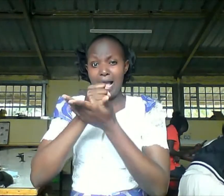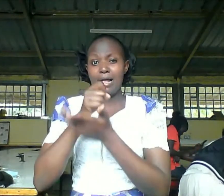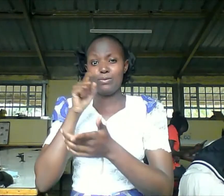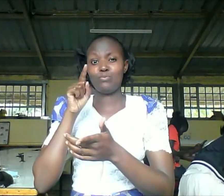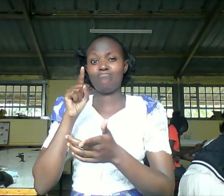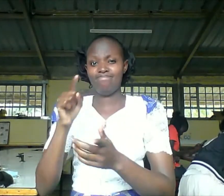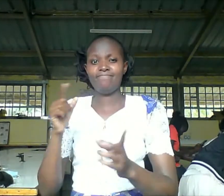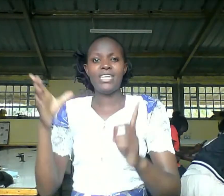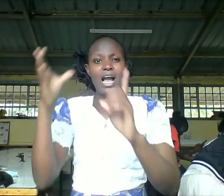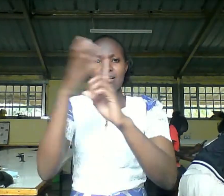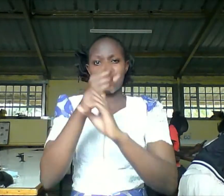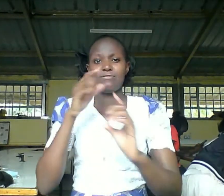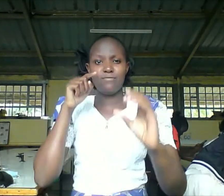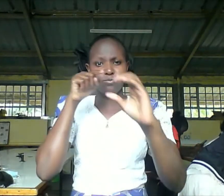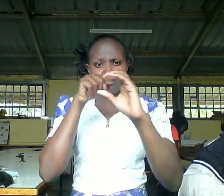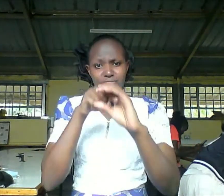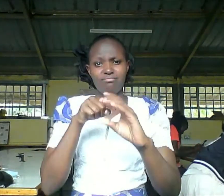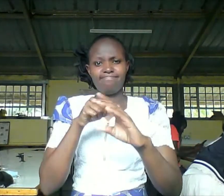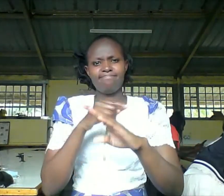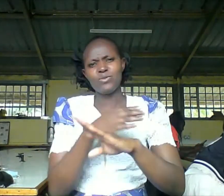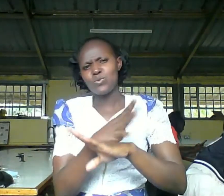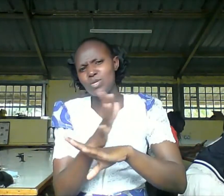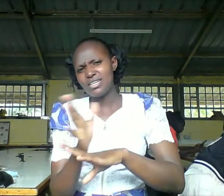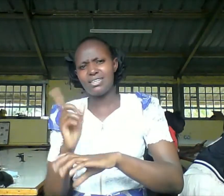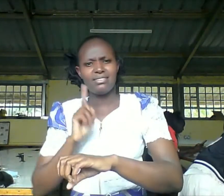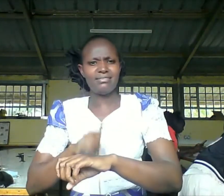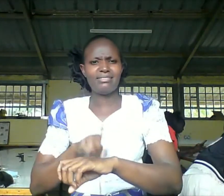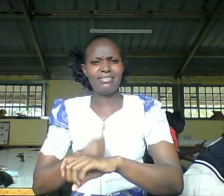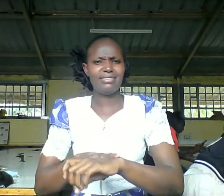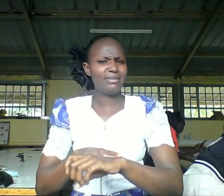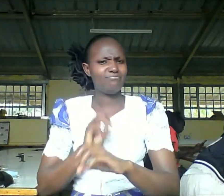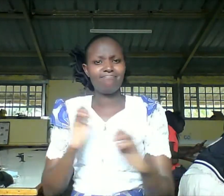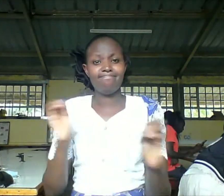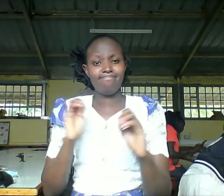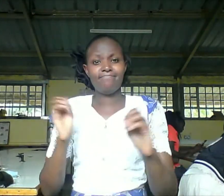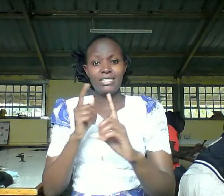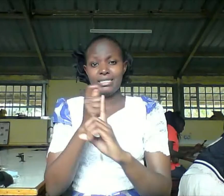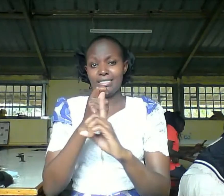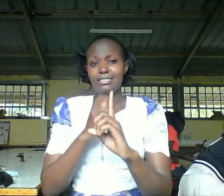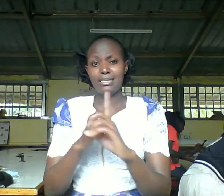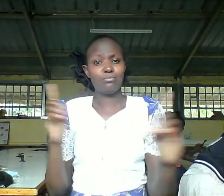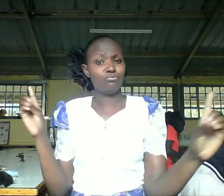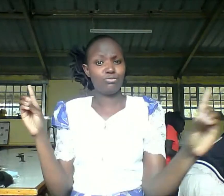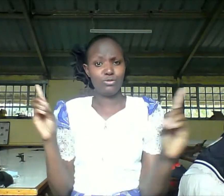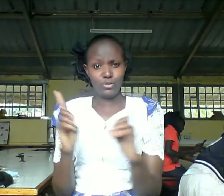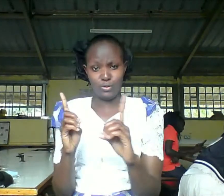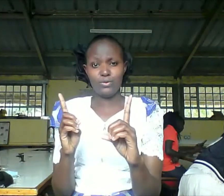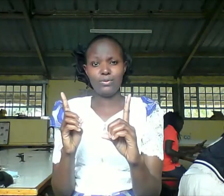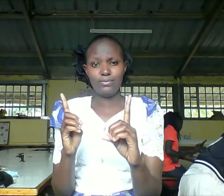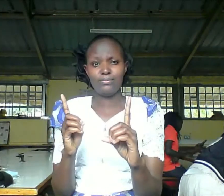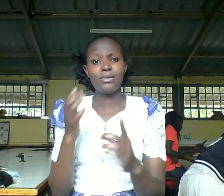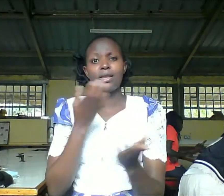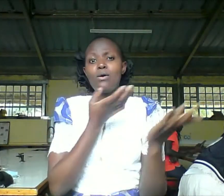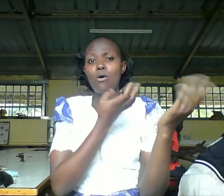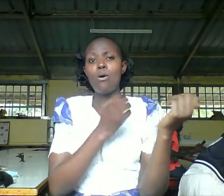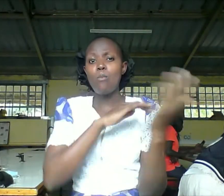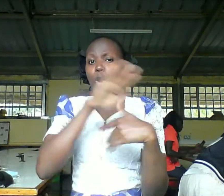to waste your time. This term is very short. Thirdly, I hope every student in this school know that cleanliness